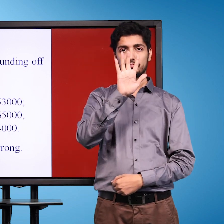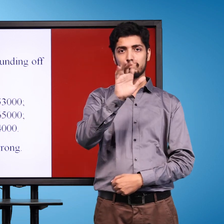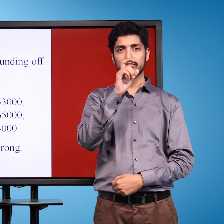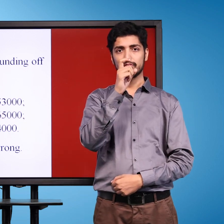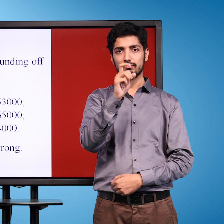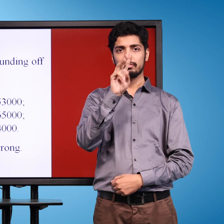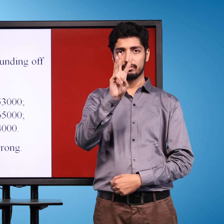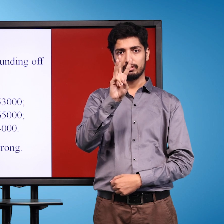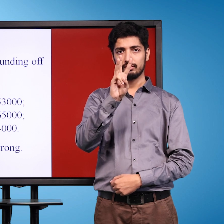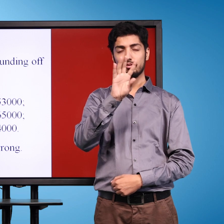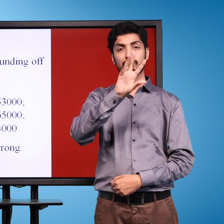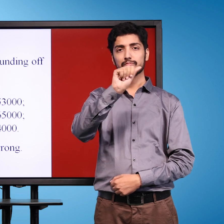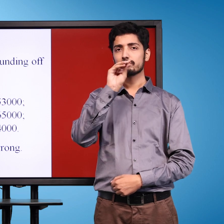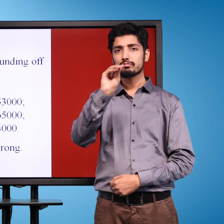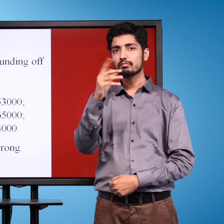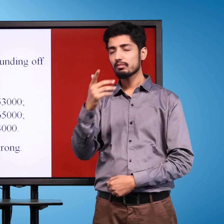$2,573 as 3,000.